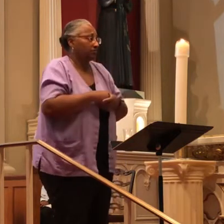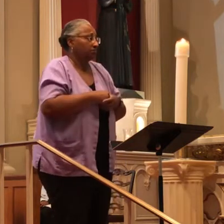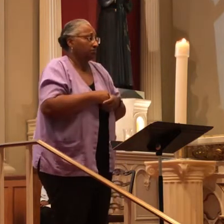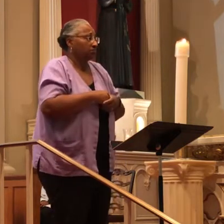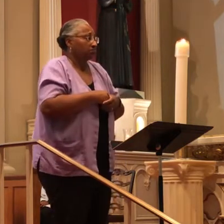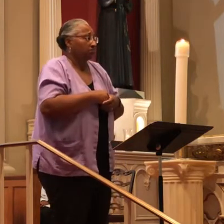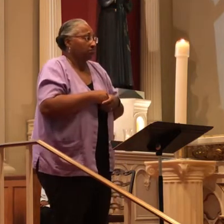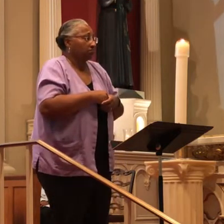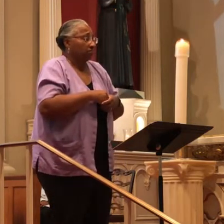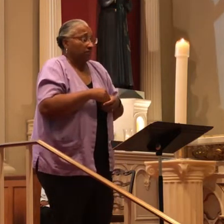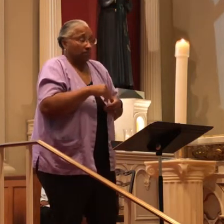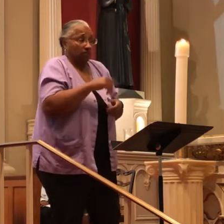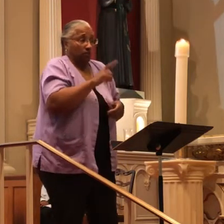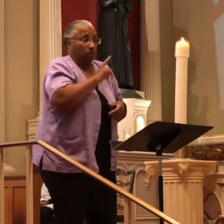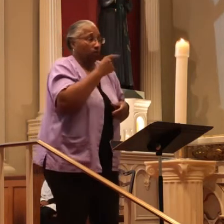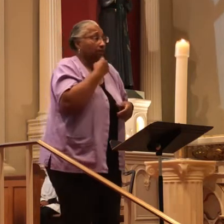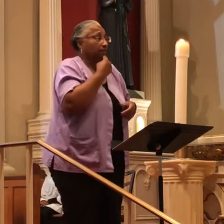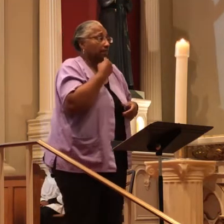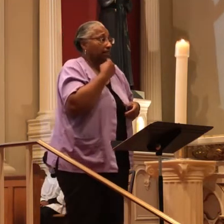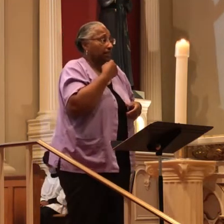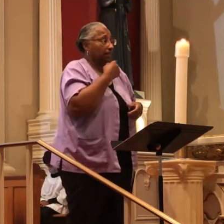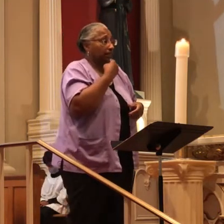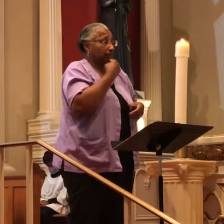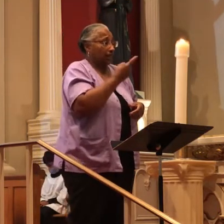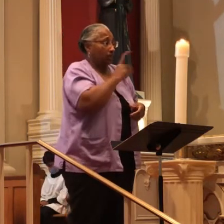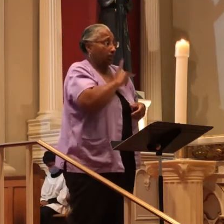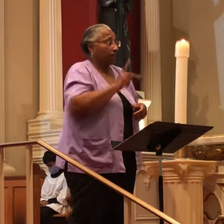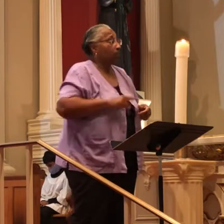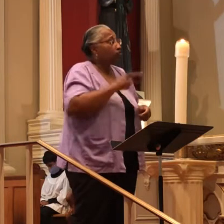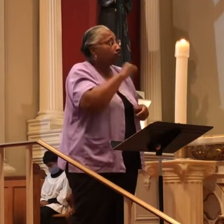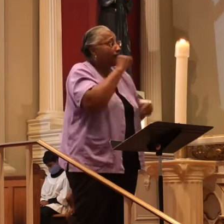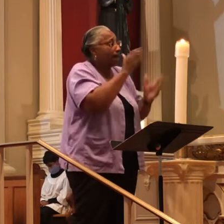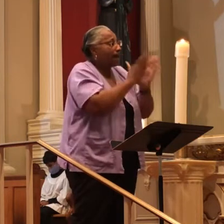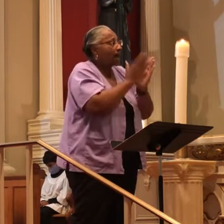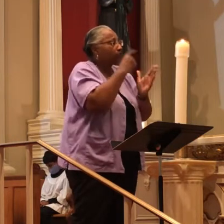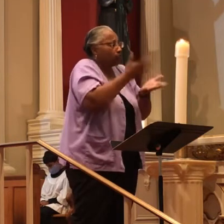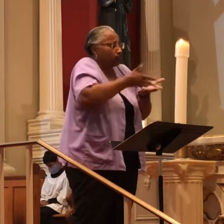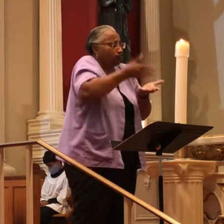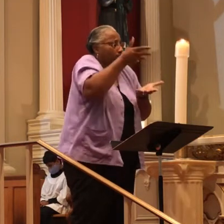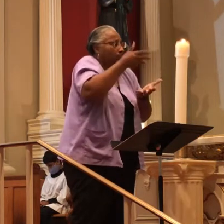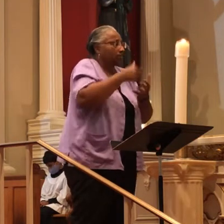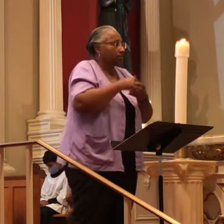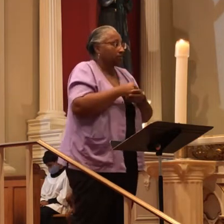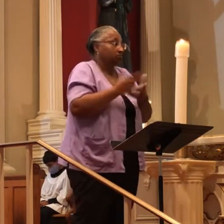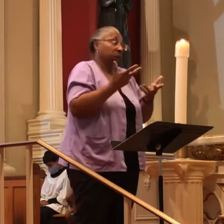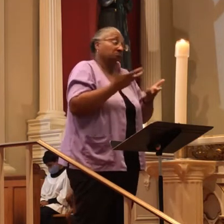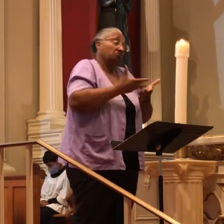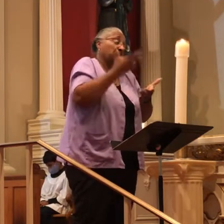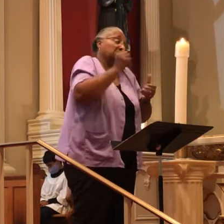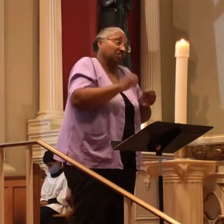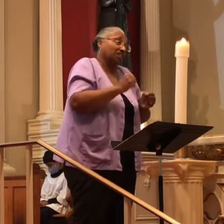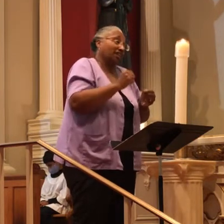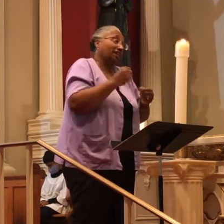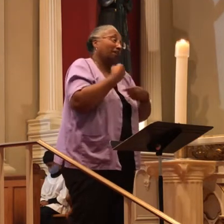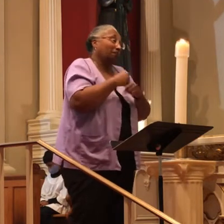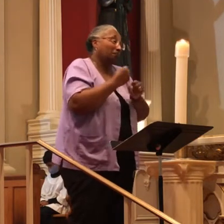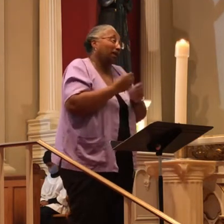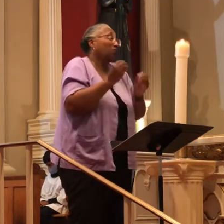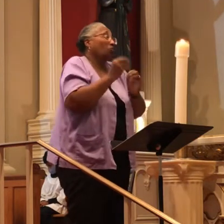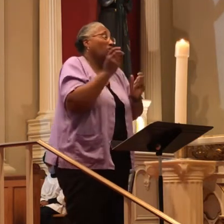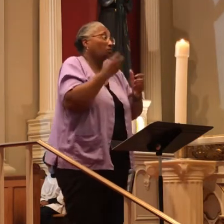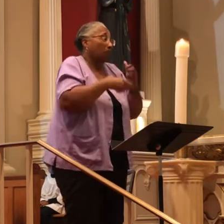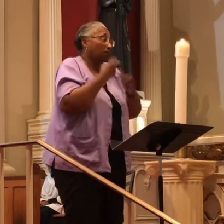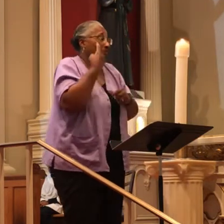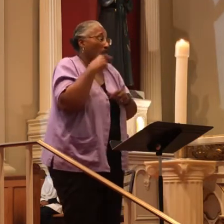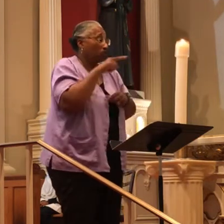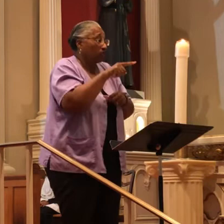Solomon, because riches are relative. They come and go. They create more problems than they solve. Of course, they can pay